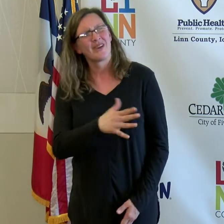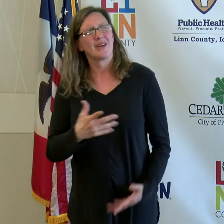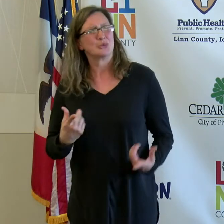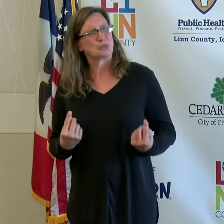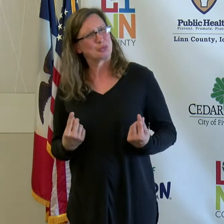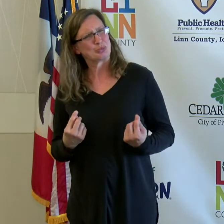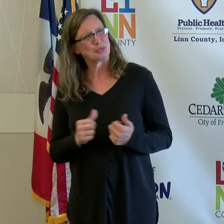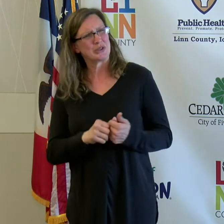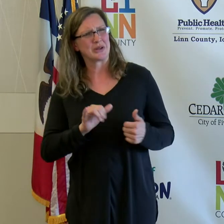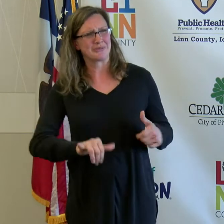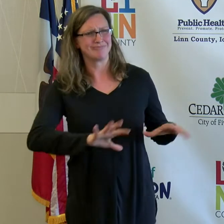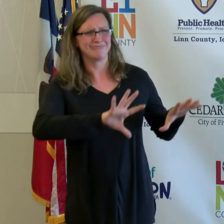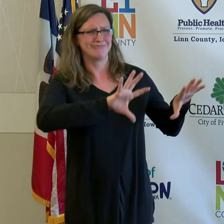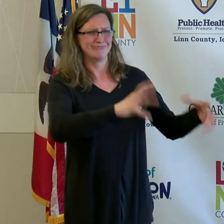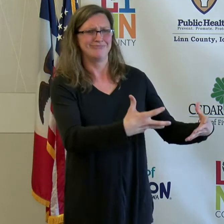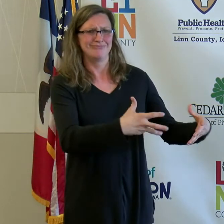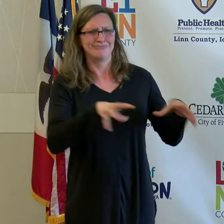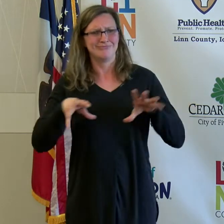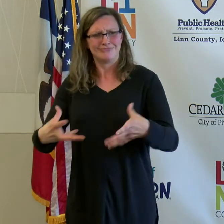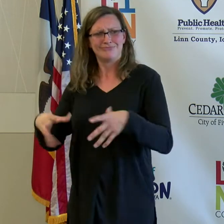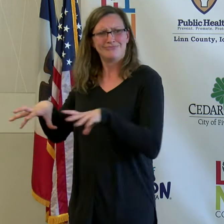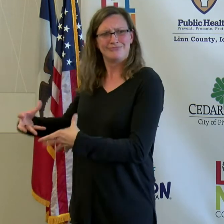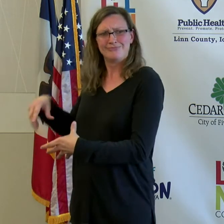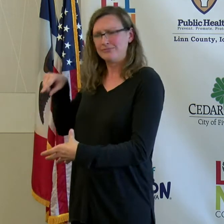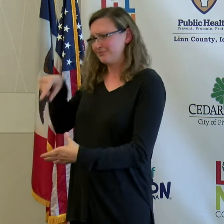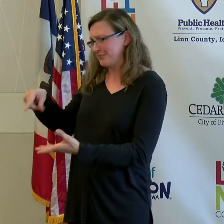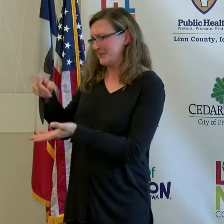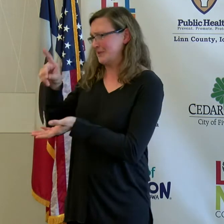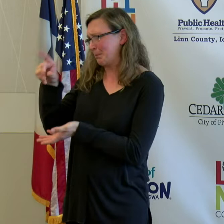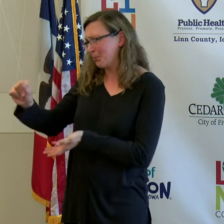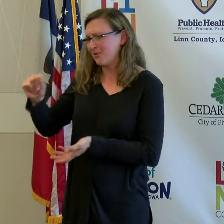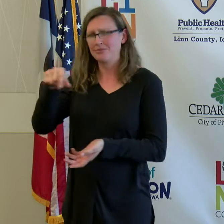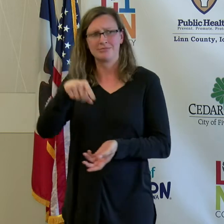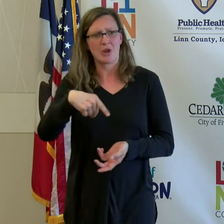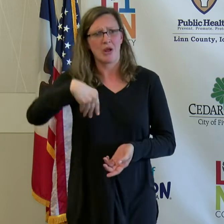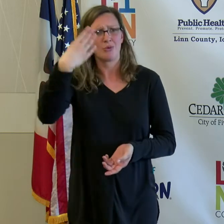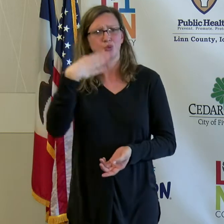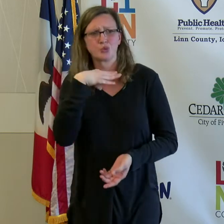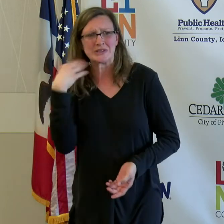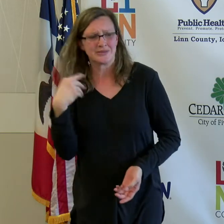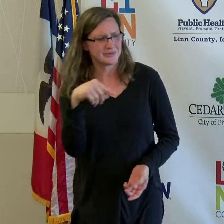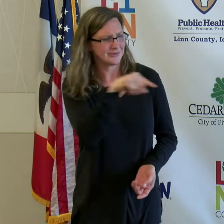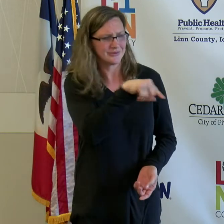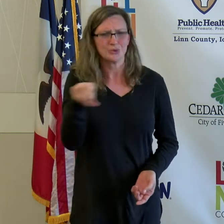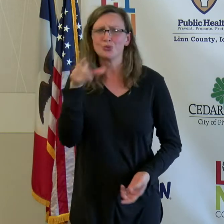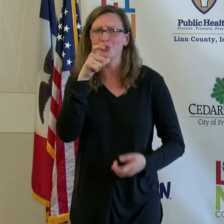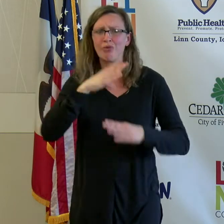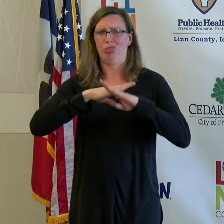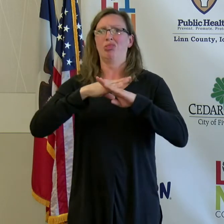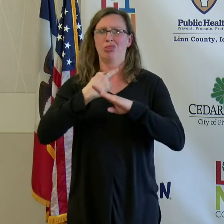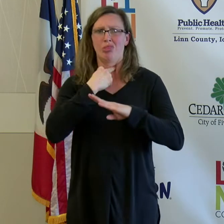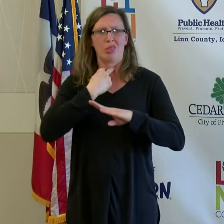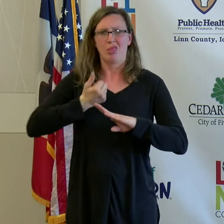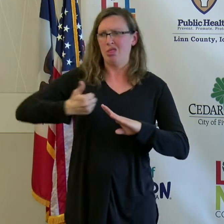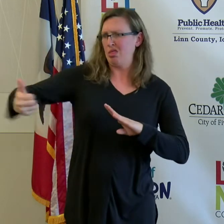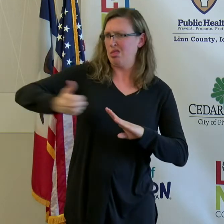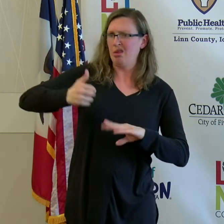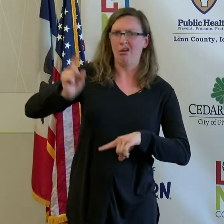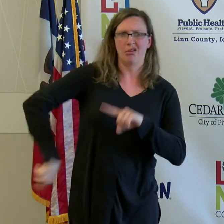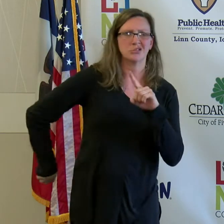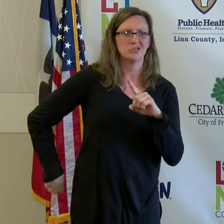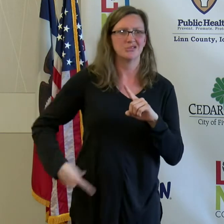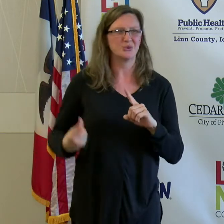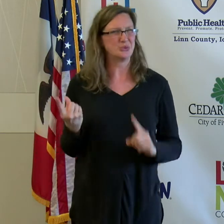for food or other items, how can they, what resources are available to them? How can they get help to get the